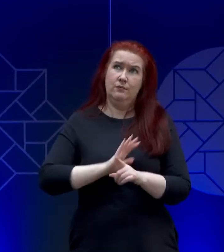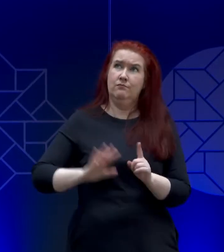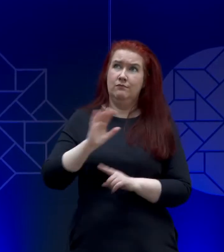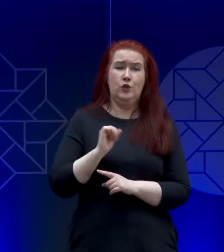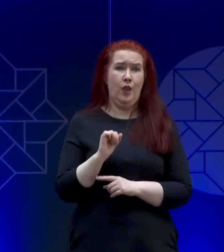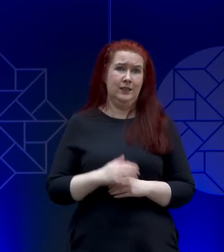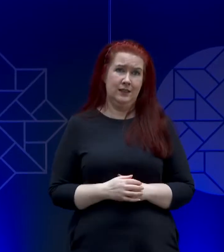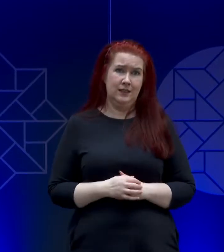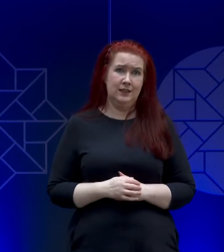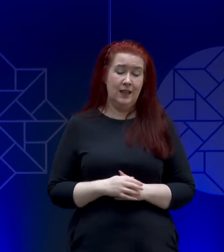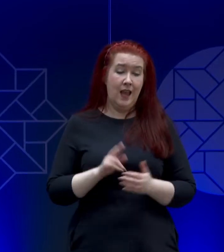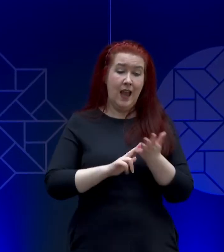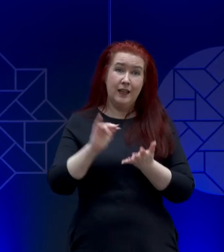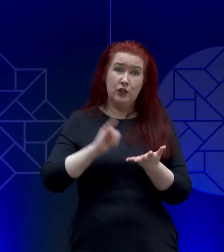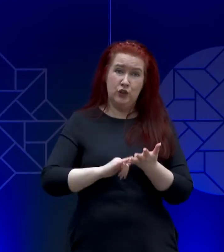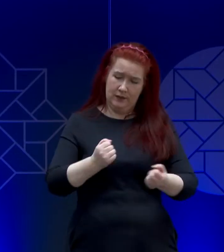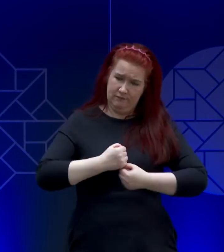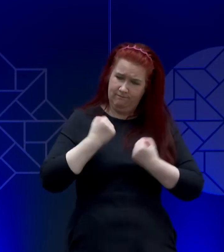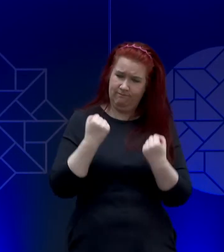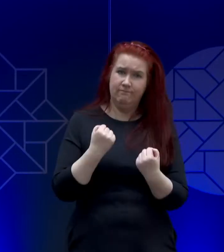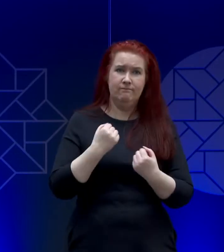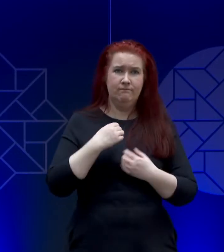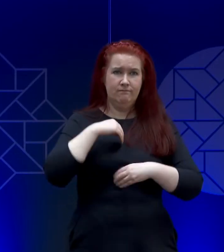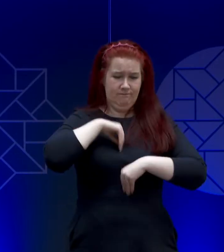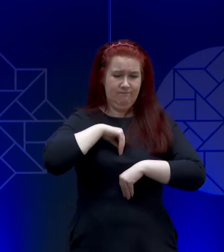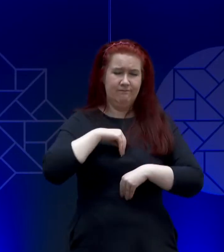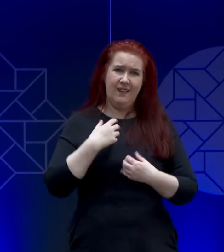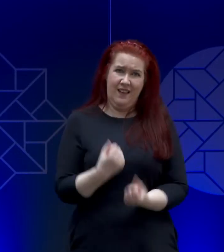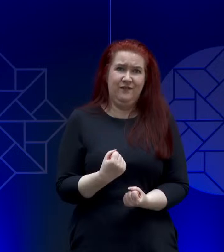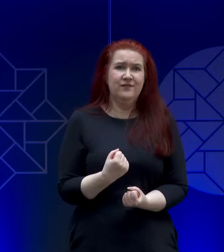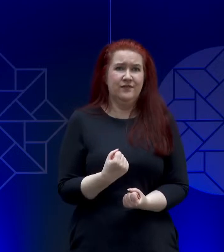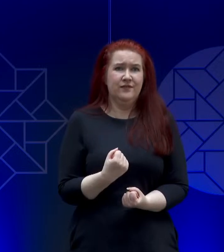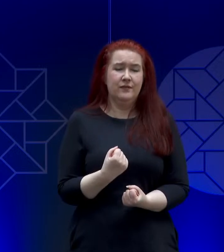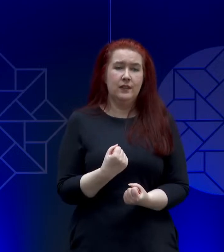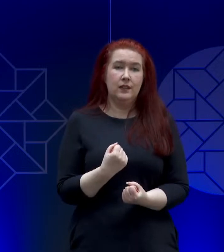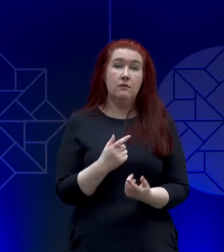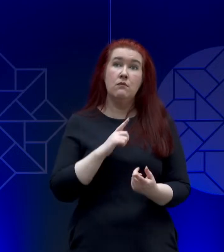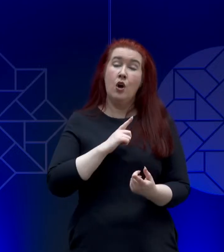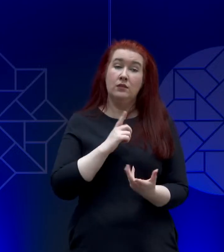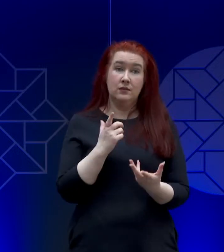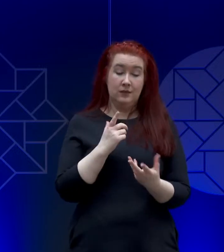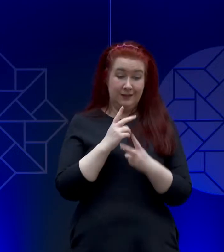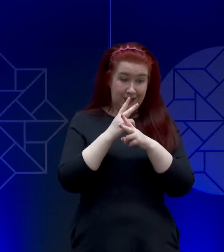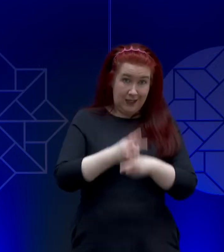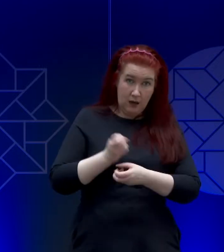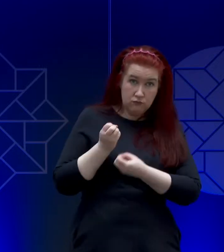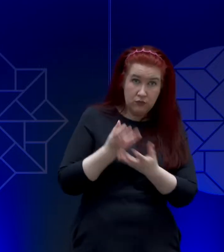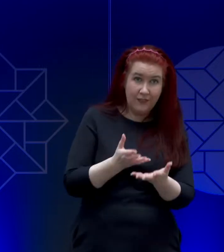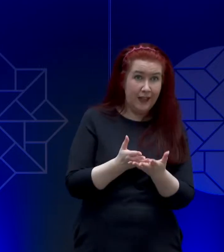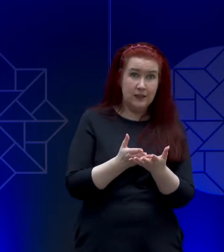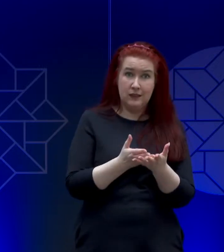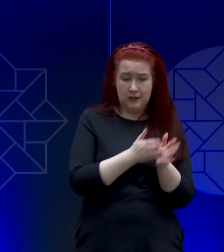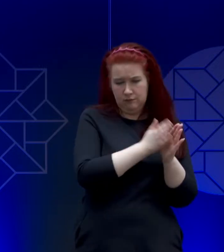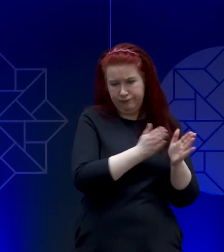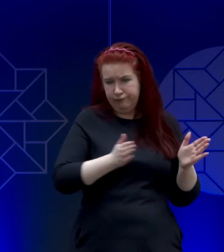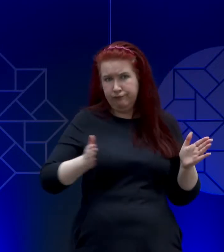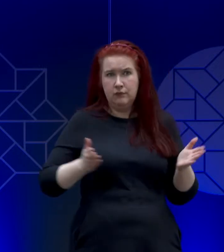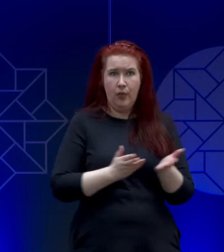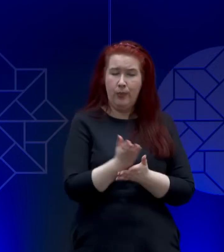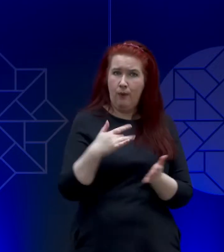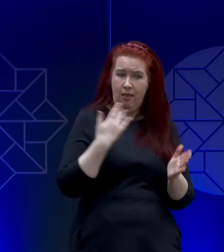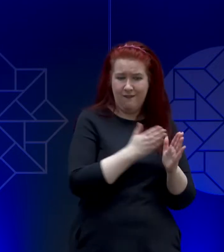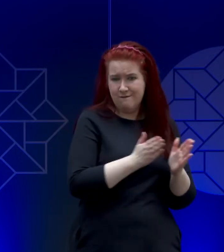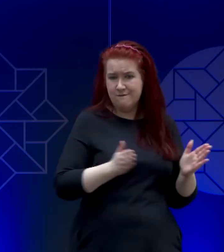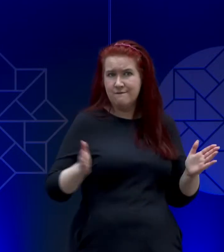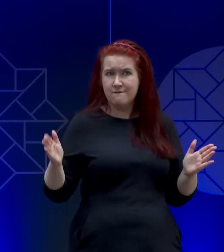is part of who we are in terms not only of the care it provides at every stage of our lives and the lives